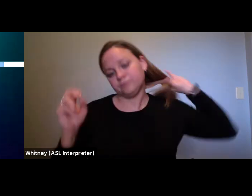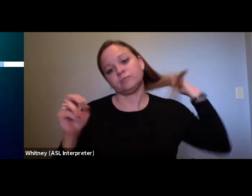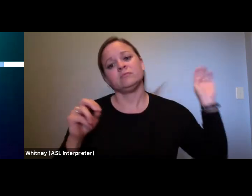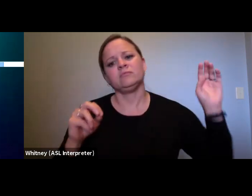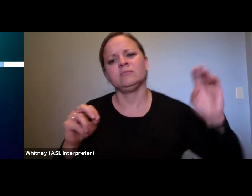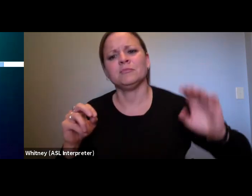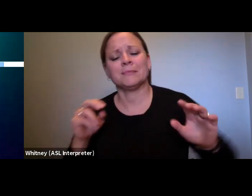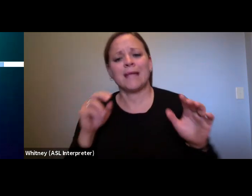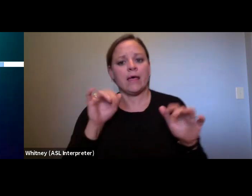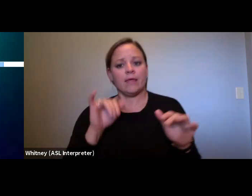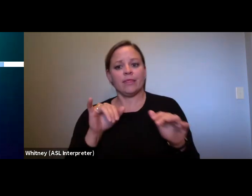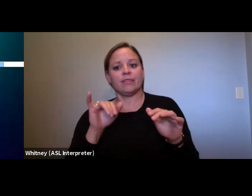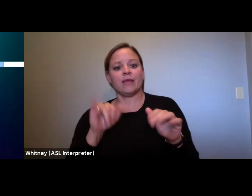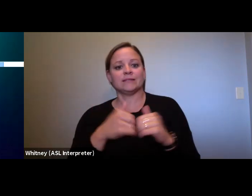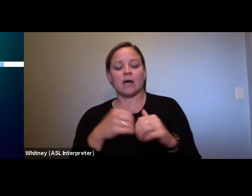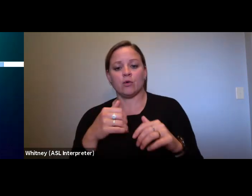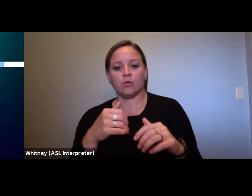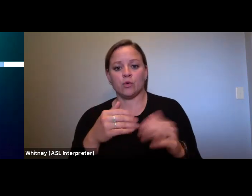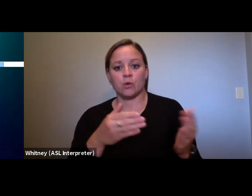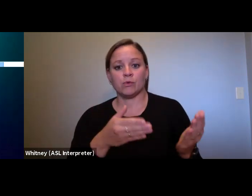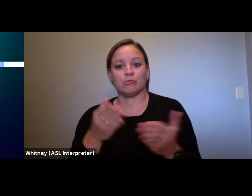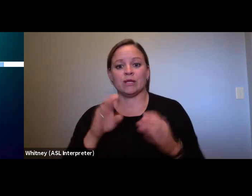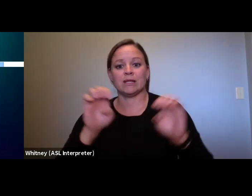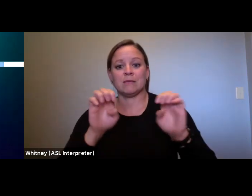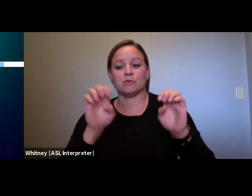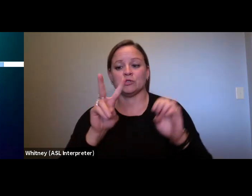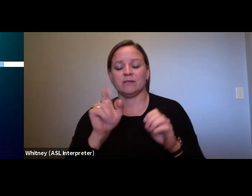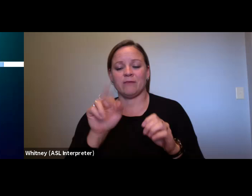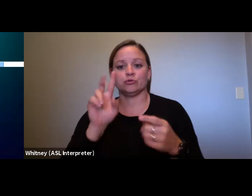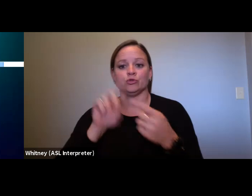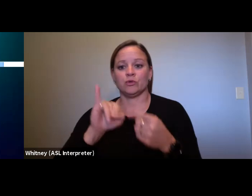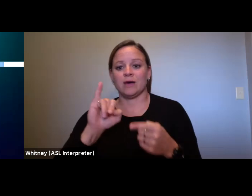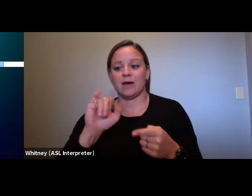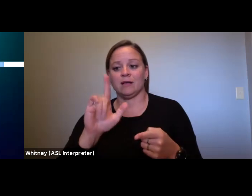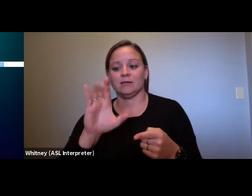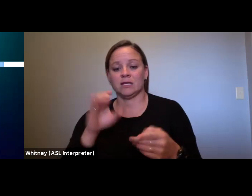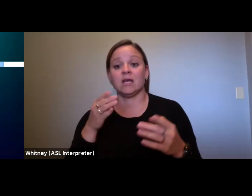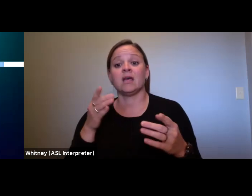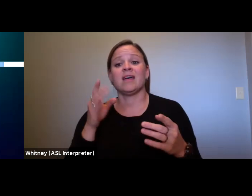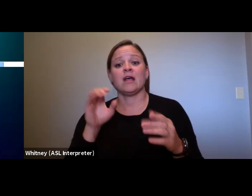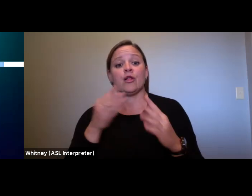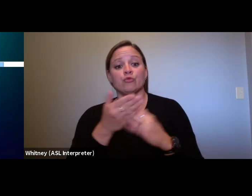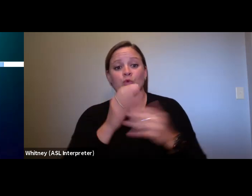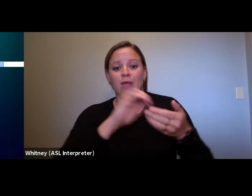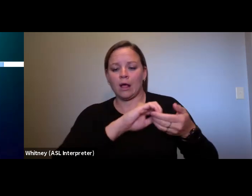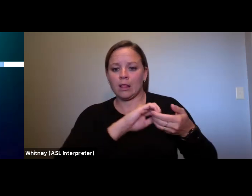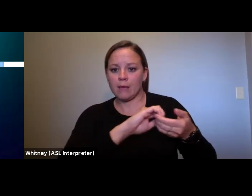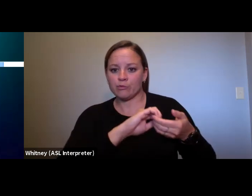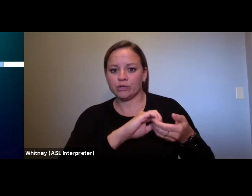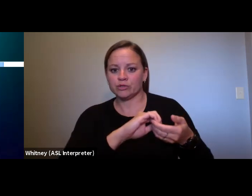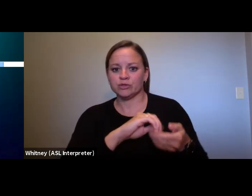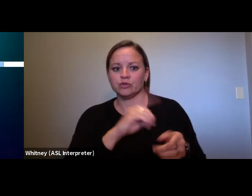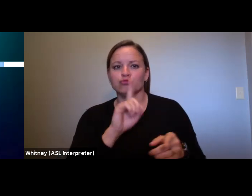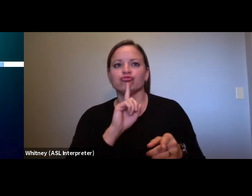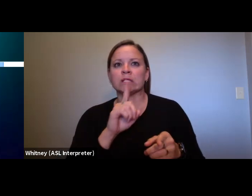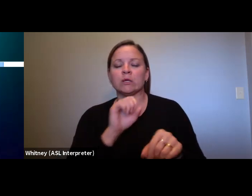and that's how we bring the emergency vouchers to the program, to the ILC, is really through the collaborations that we had, is really, working with the